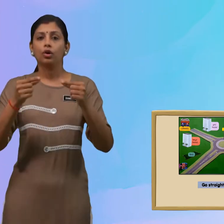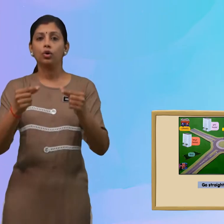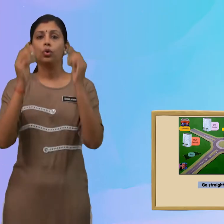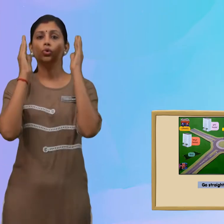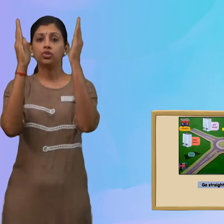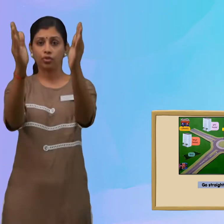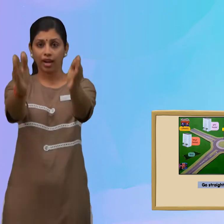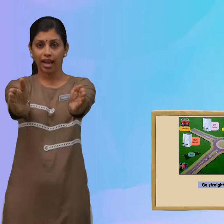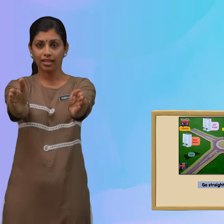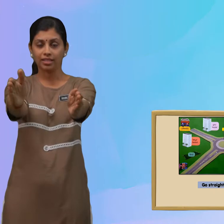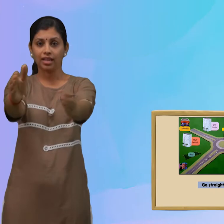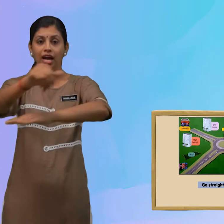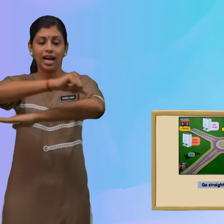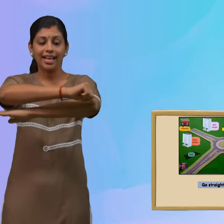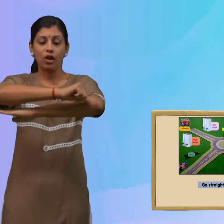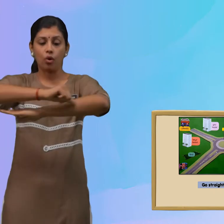Go straight along.